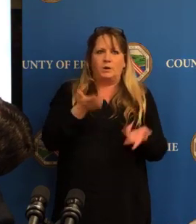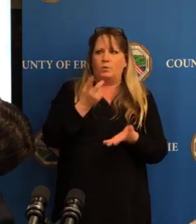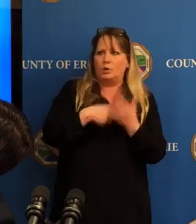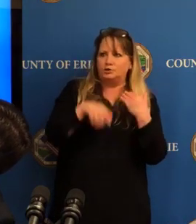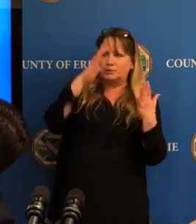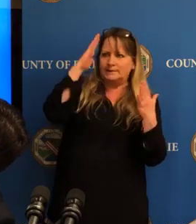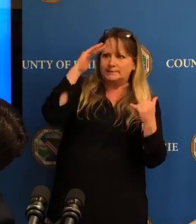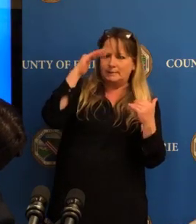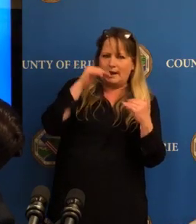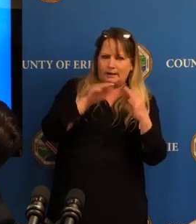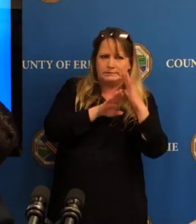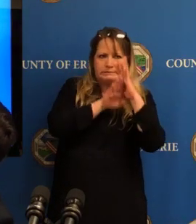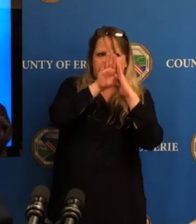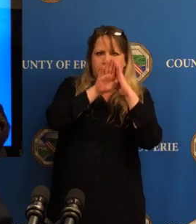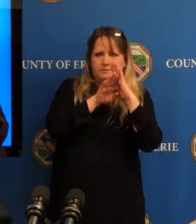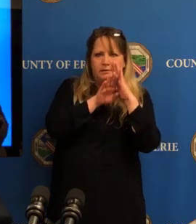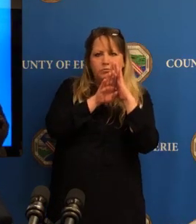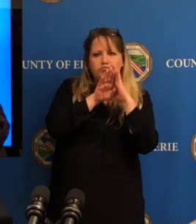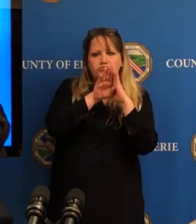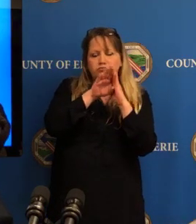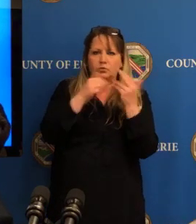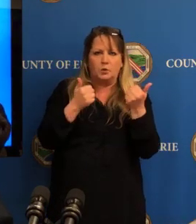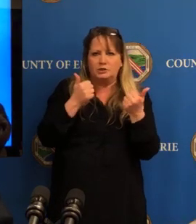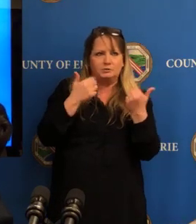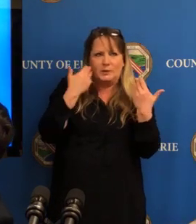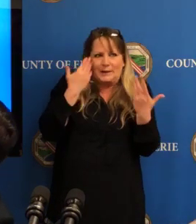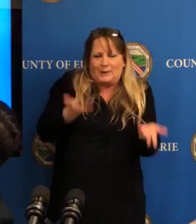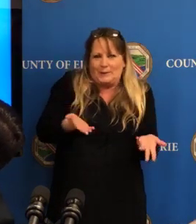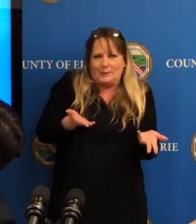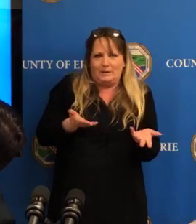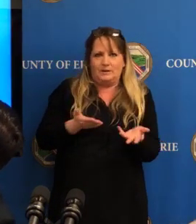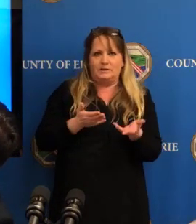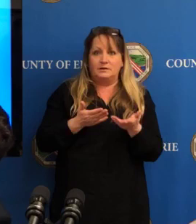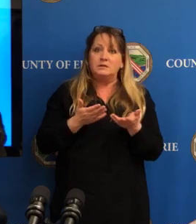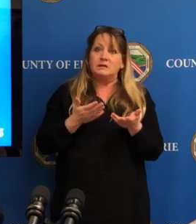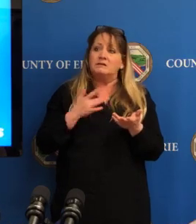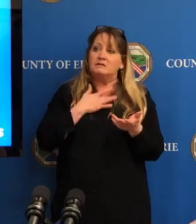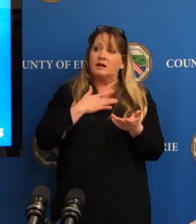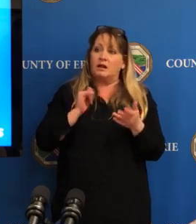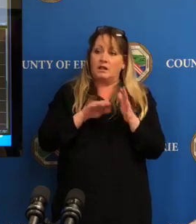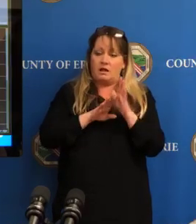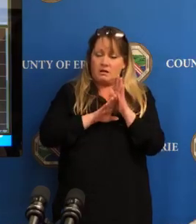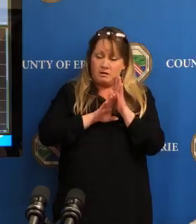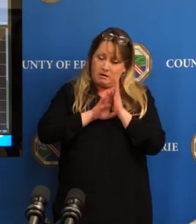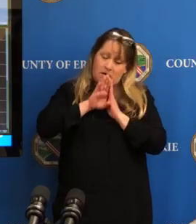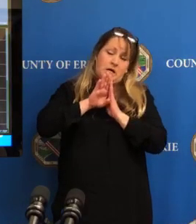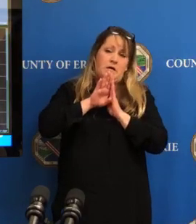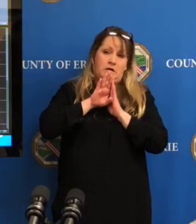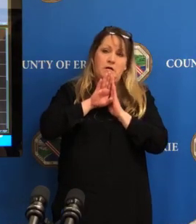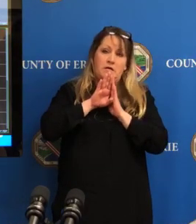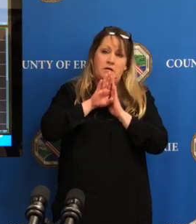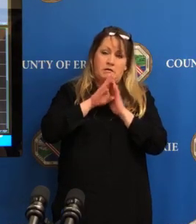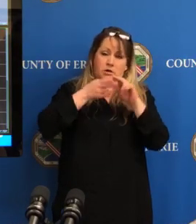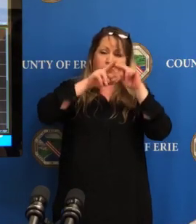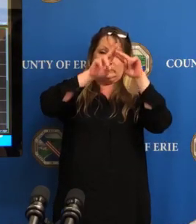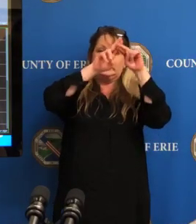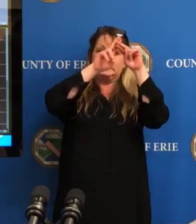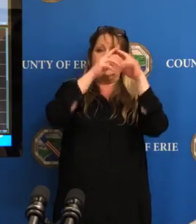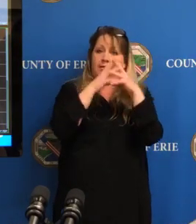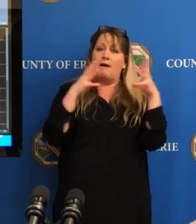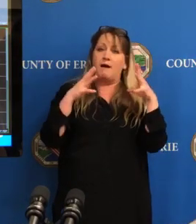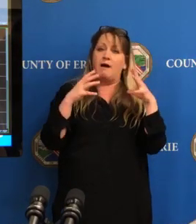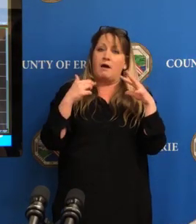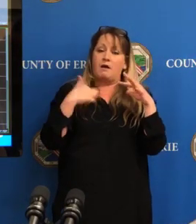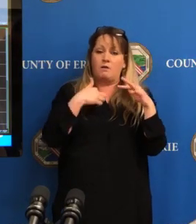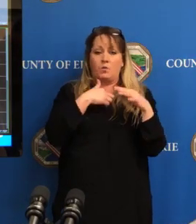expect. Generally, what we are seeing is an exponential increase in the number of cases, and we